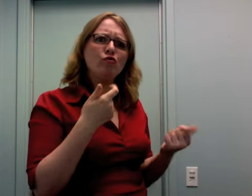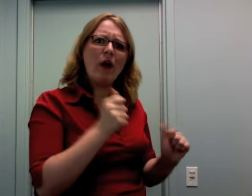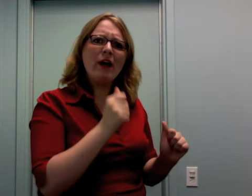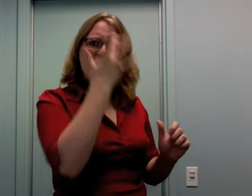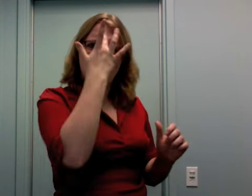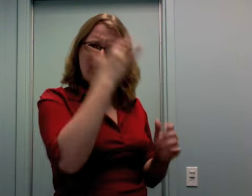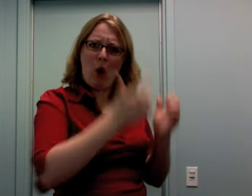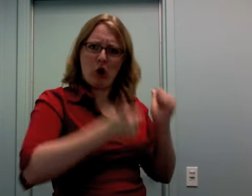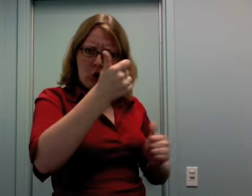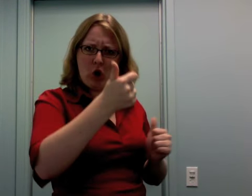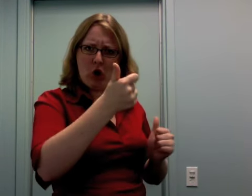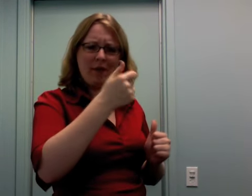it.